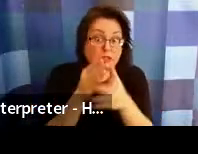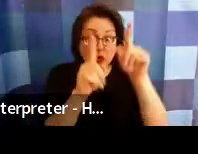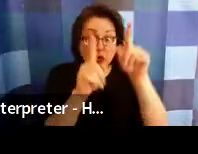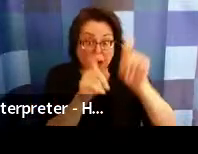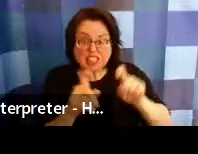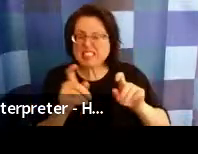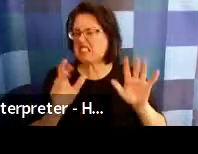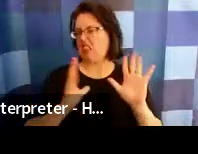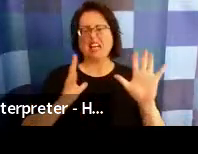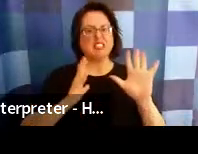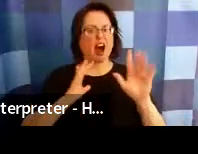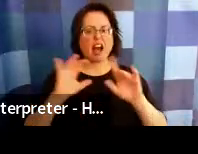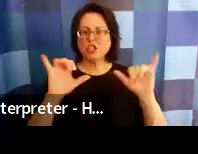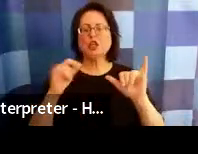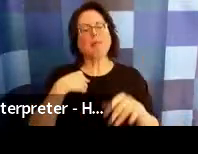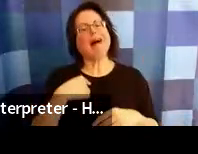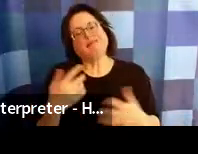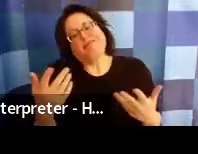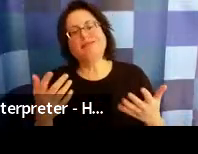along, whichever you prefer.